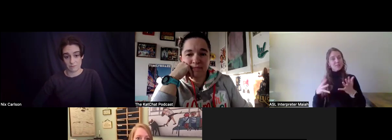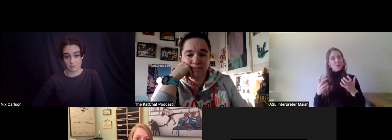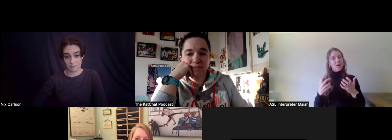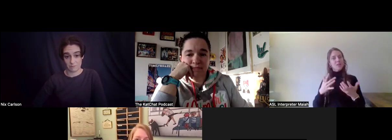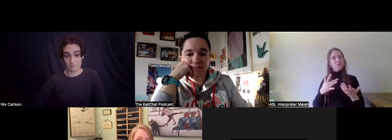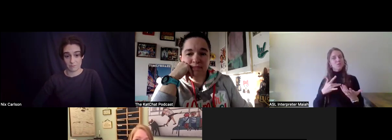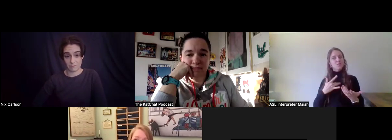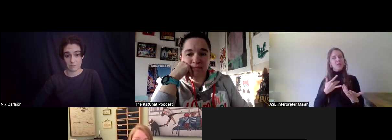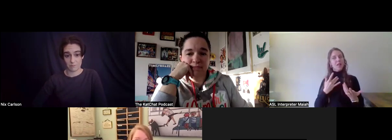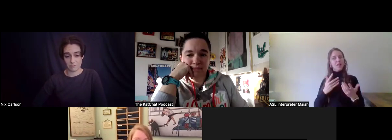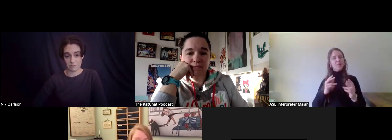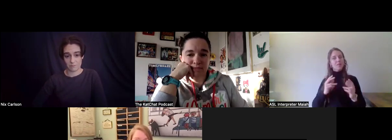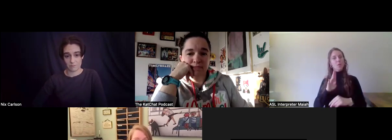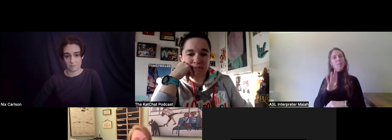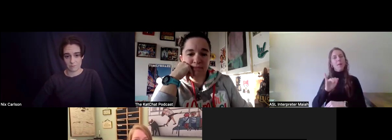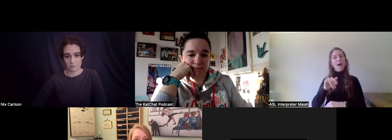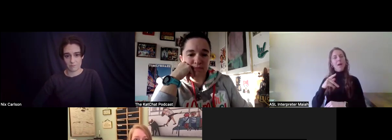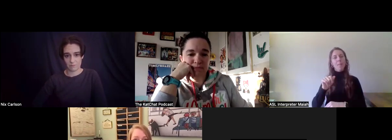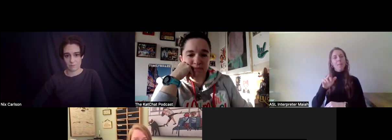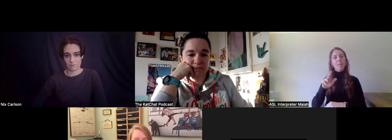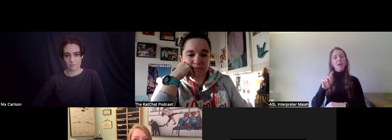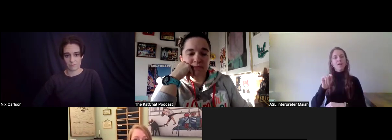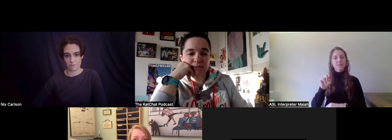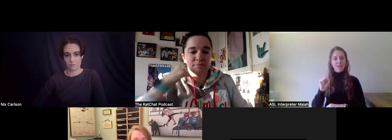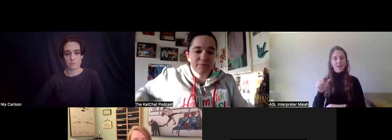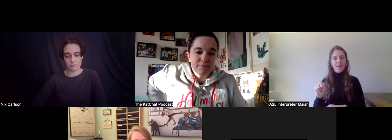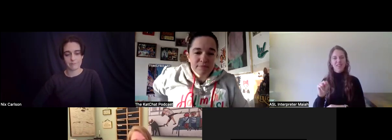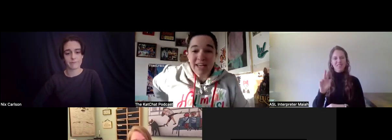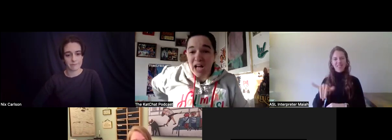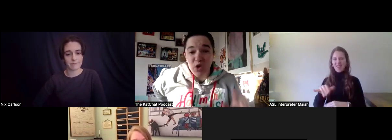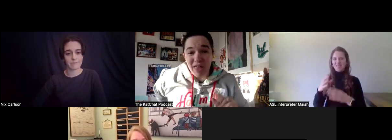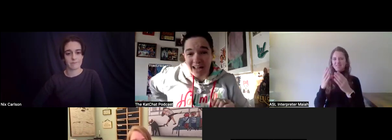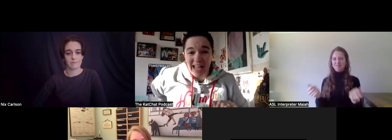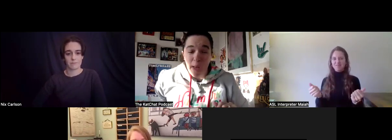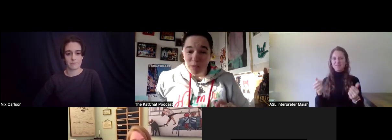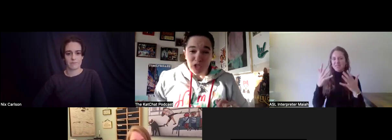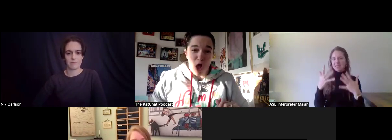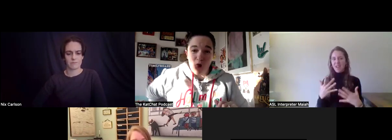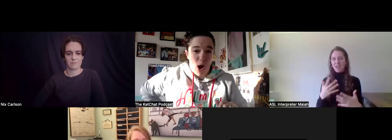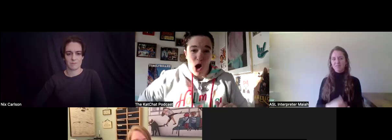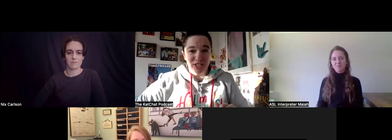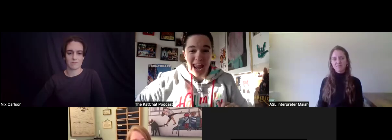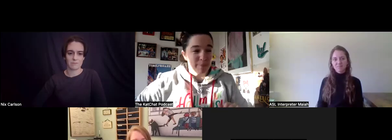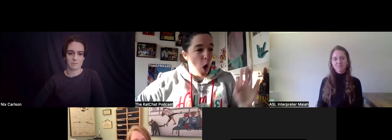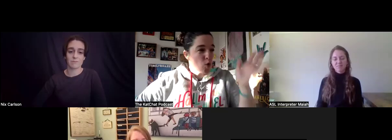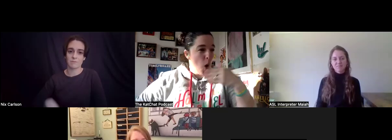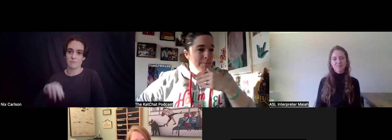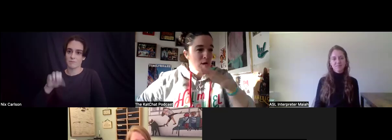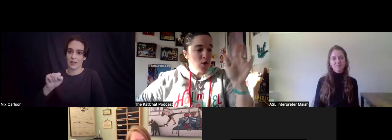of the world. And that's disappeared. It's sad, Yeah, you during know? that day, I would watch the Hallmark all